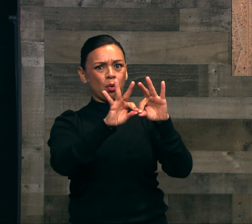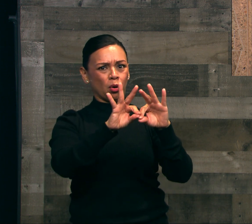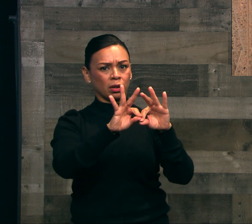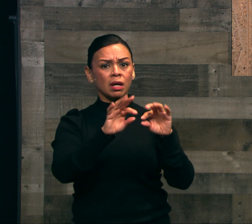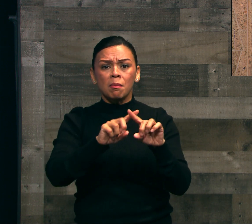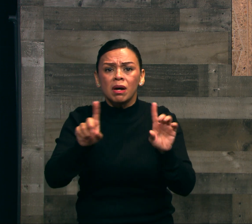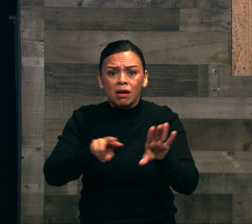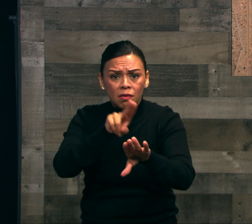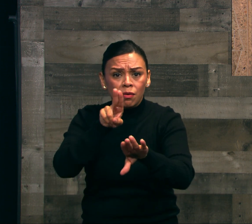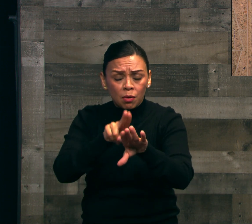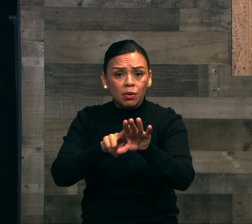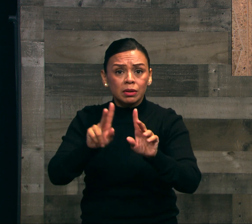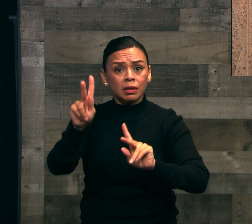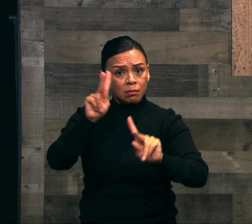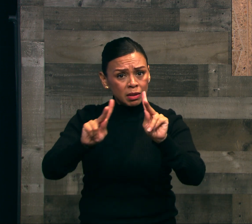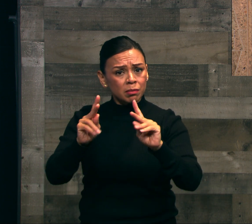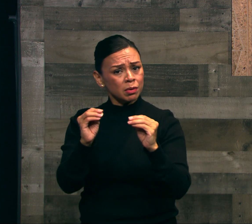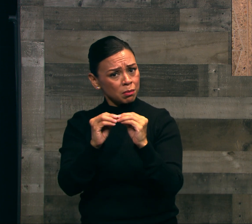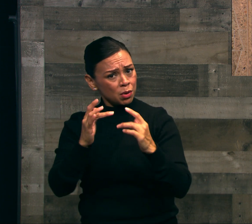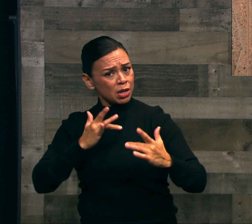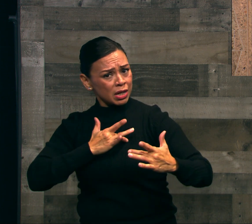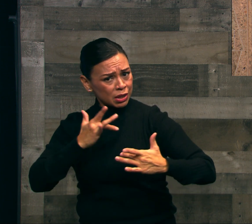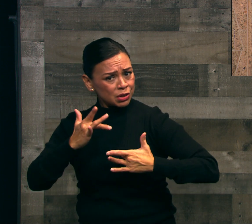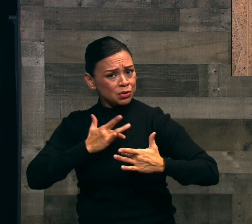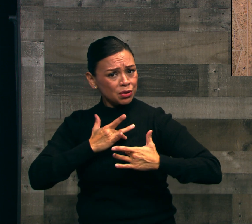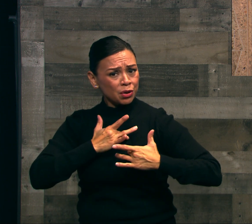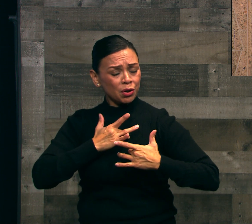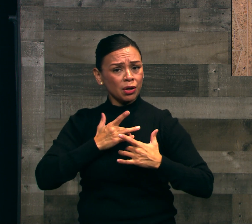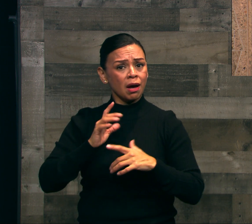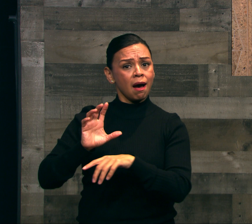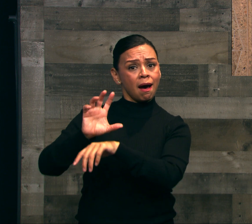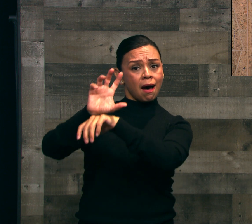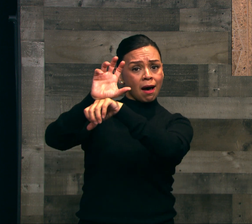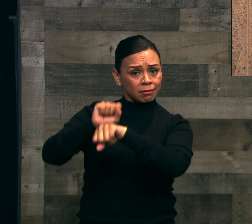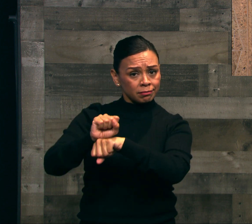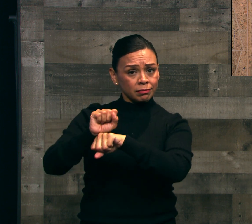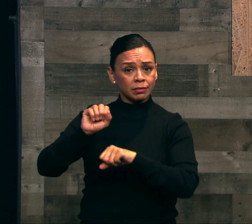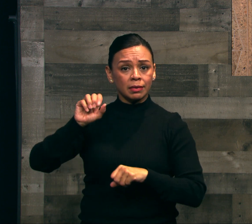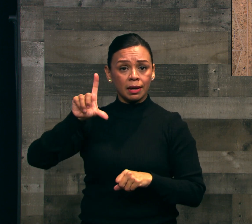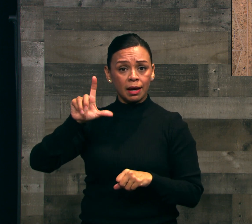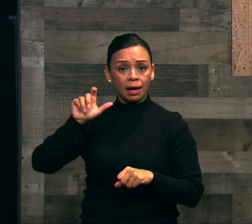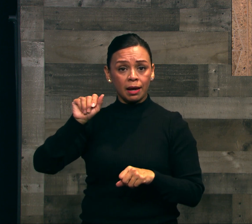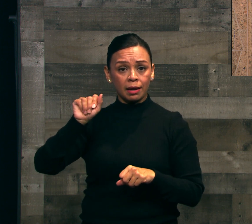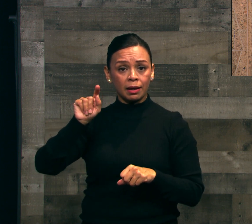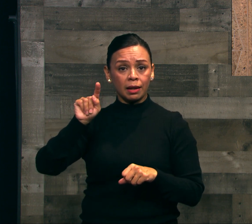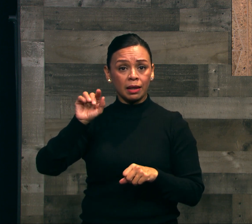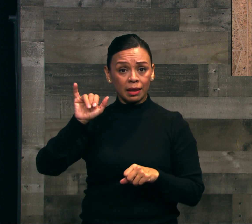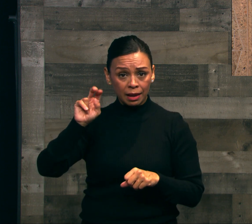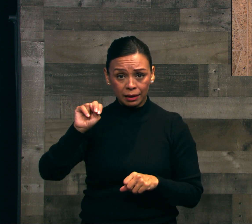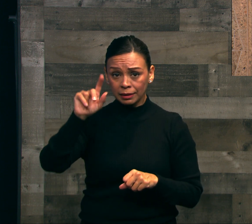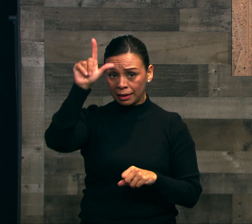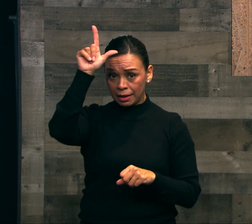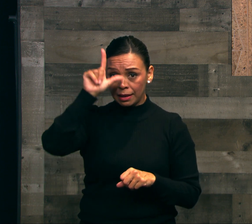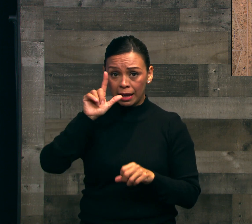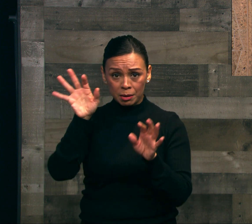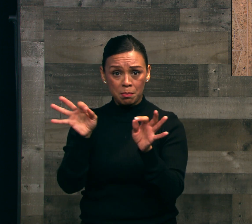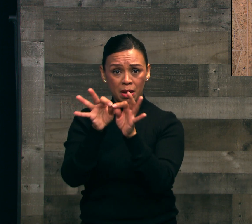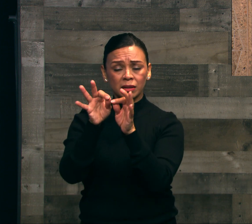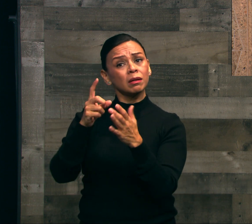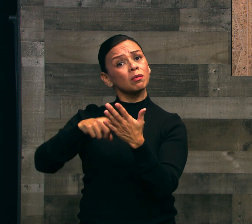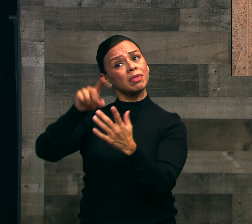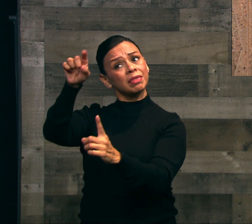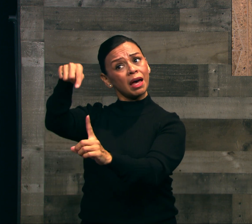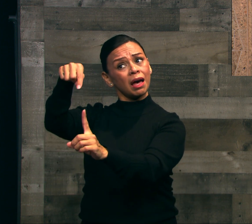a large place. But there are, of course, those who are concerned about the traditional Latin Mass.